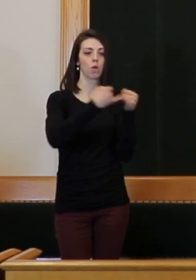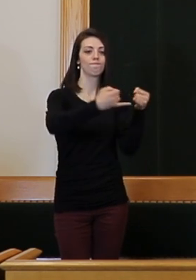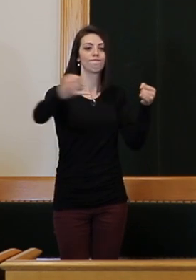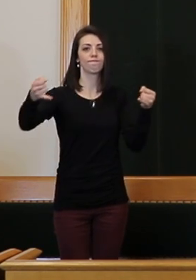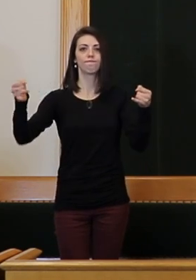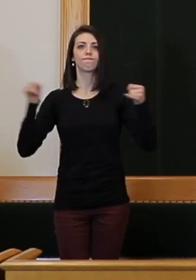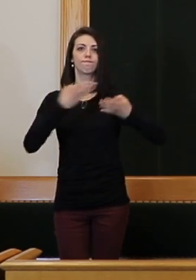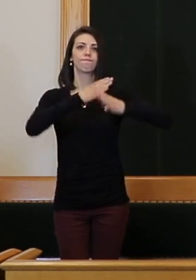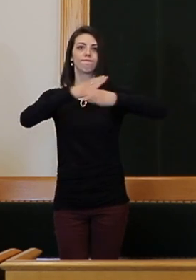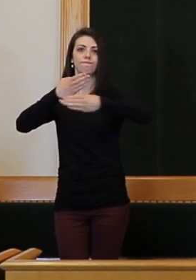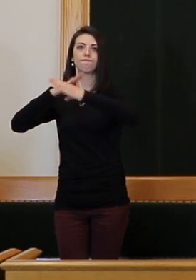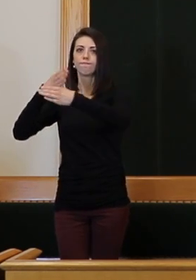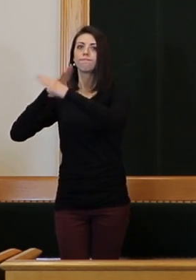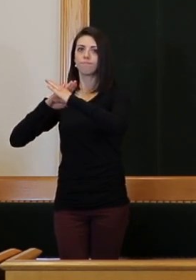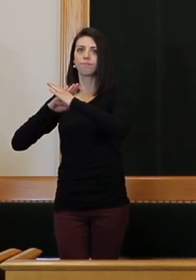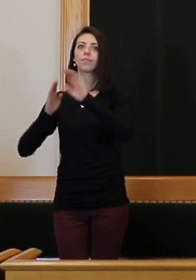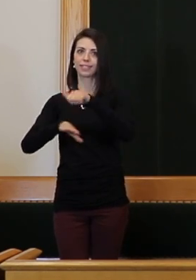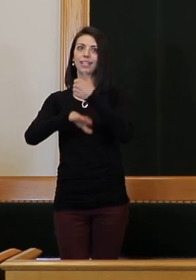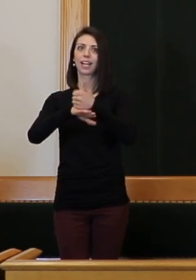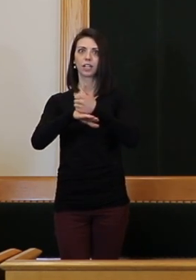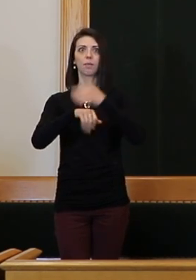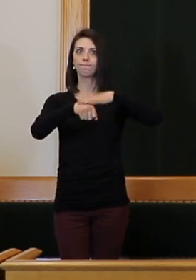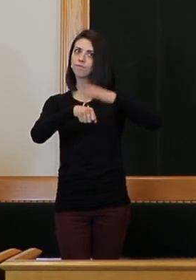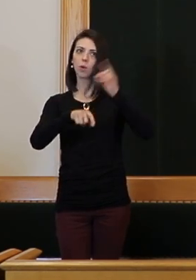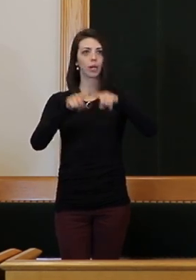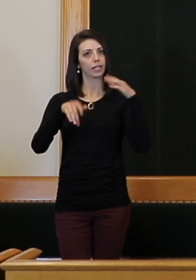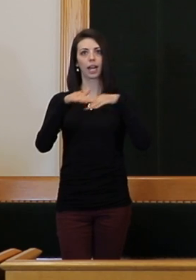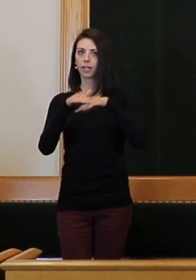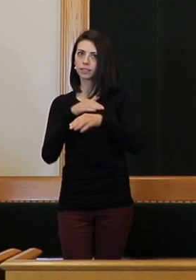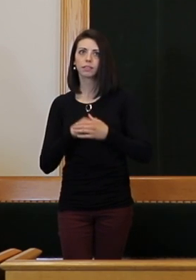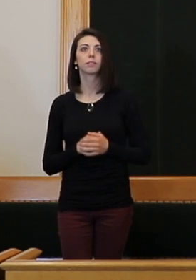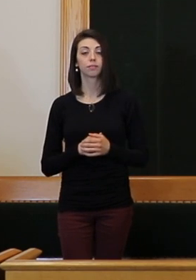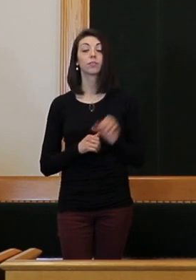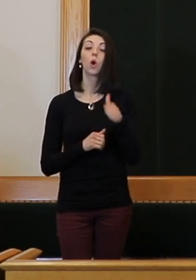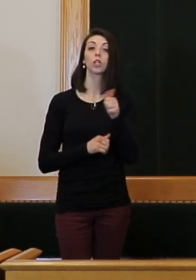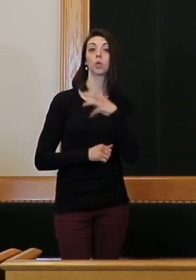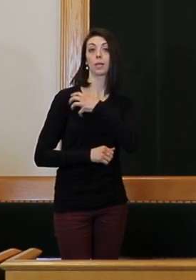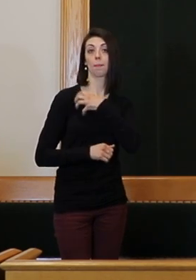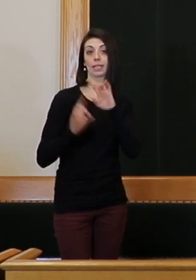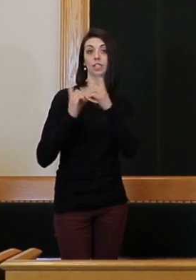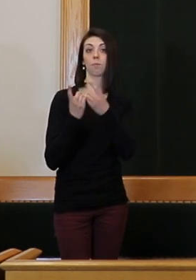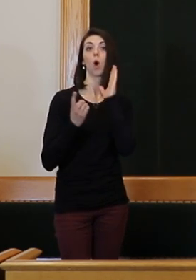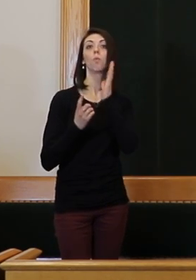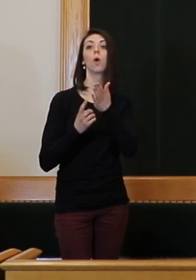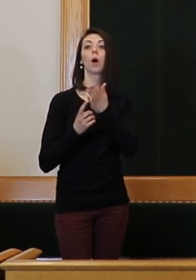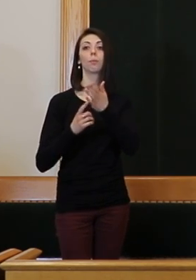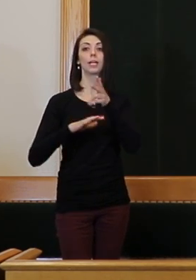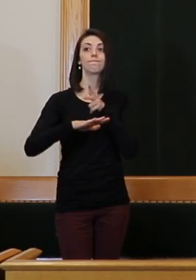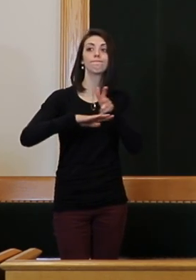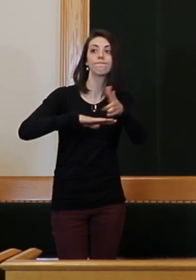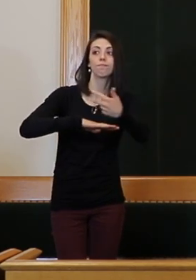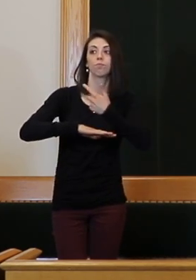areas, and placing signage in these areas. Additionally, our police department will be patrolling the streets to help